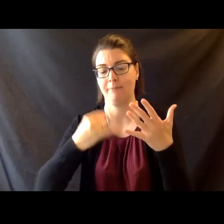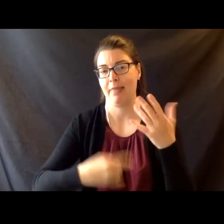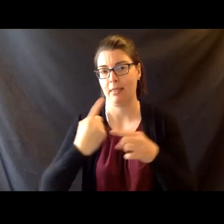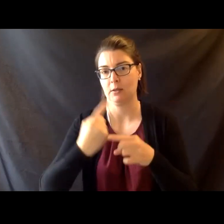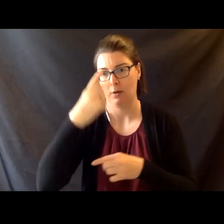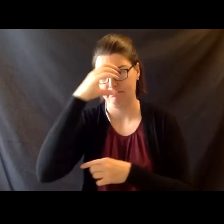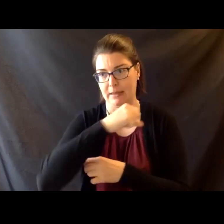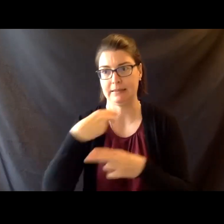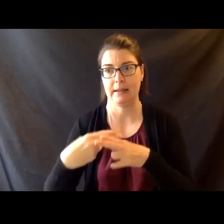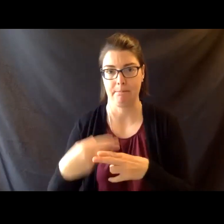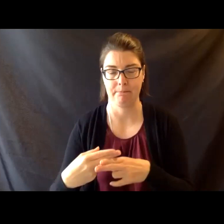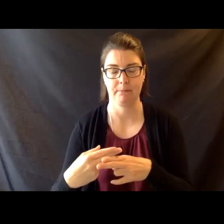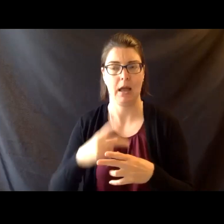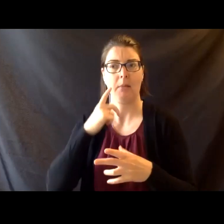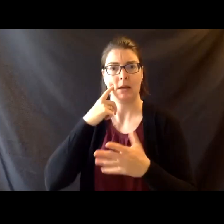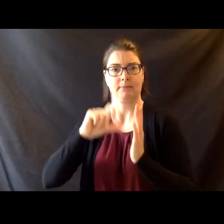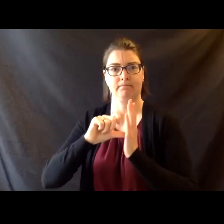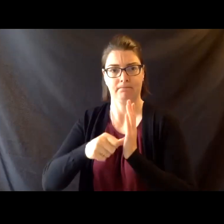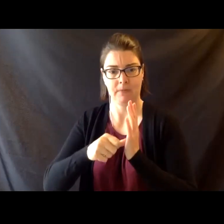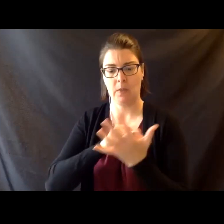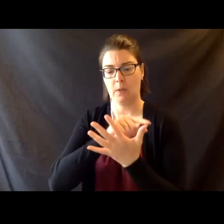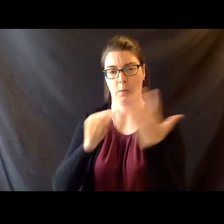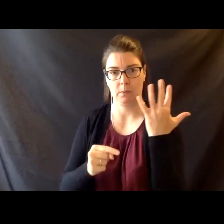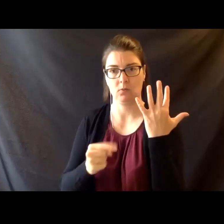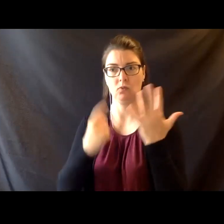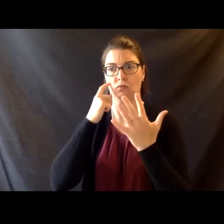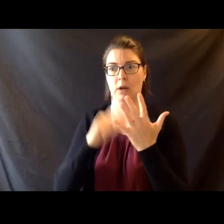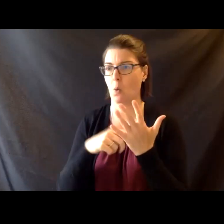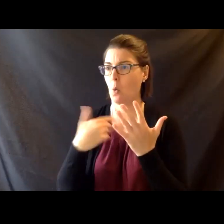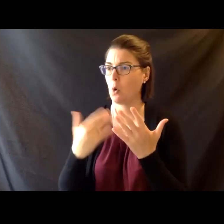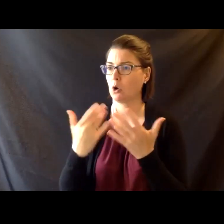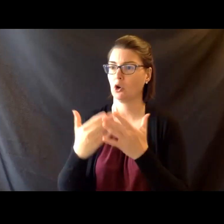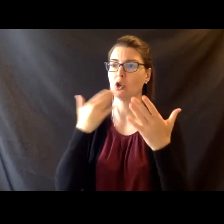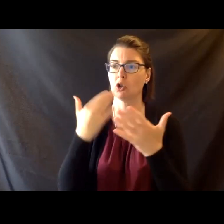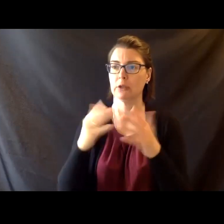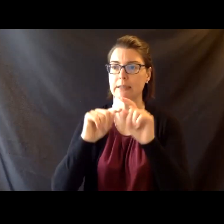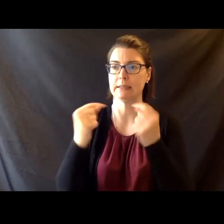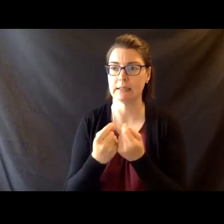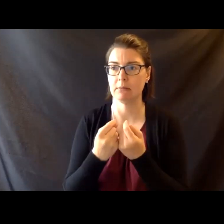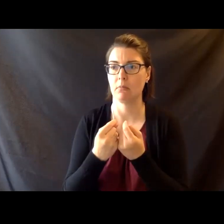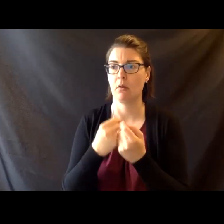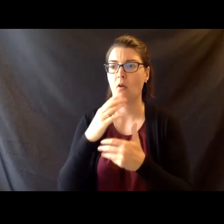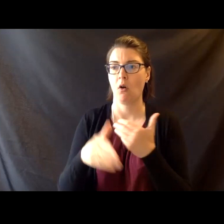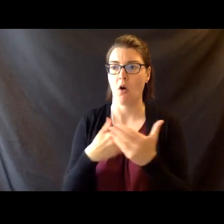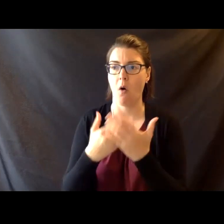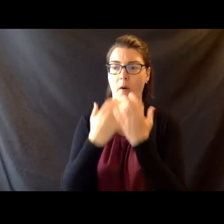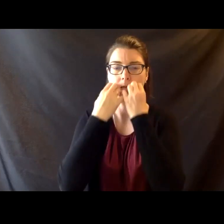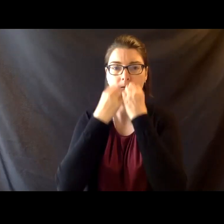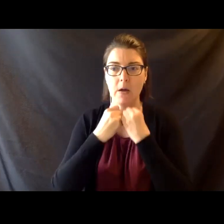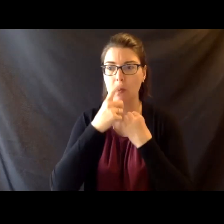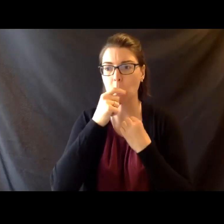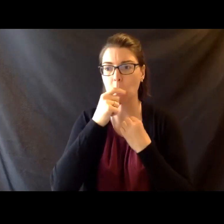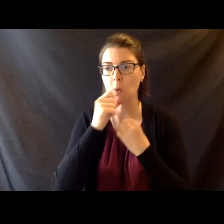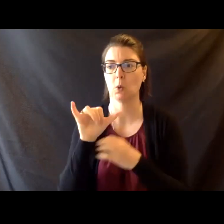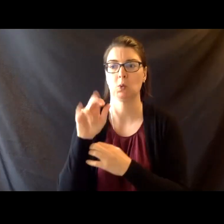emphasize that all those winners celebrated today have achieved a great deal. All are prestigious and highly valued by York